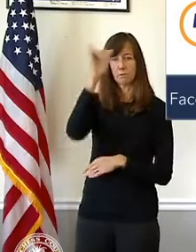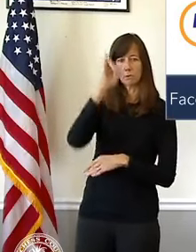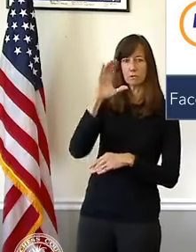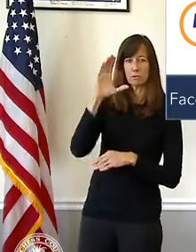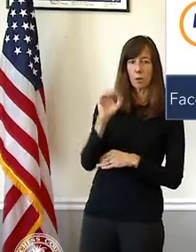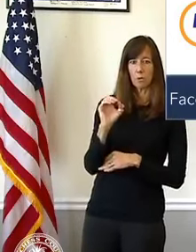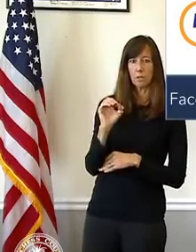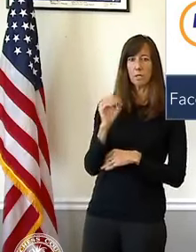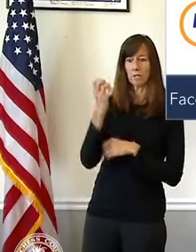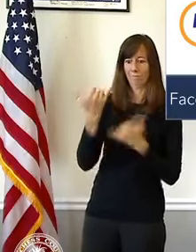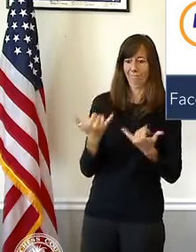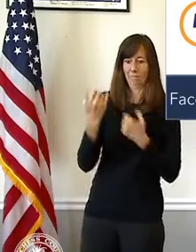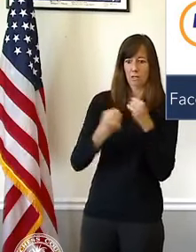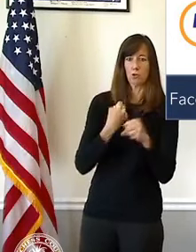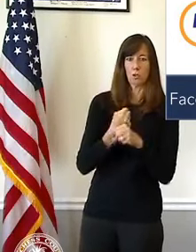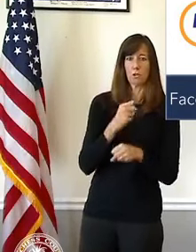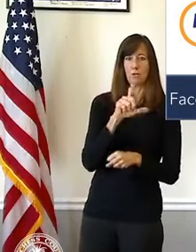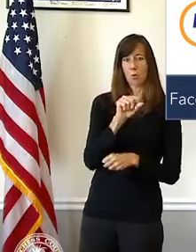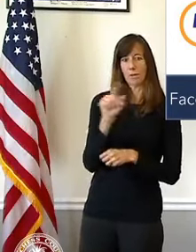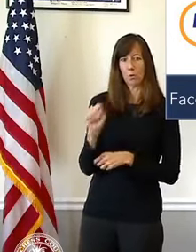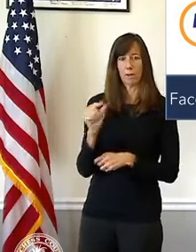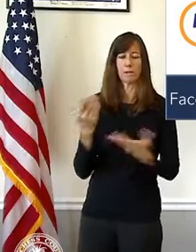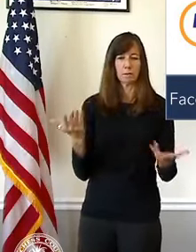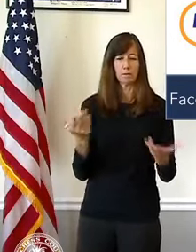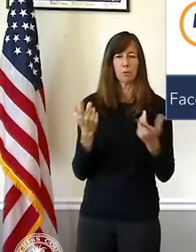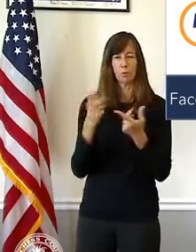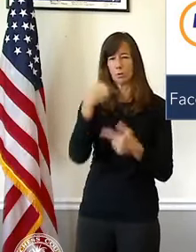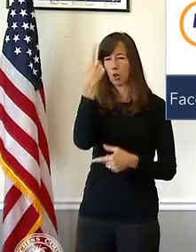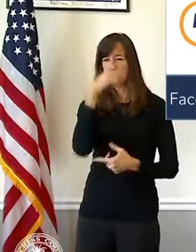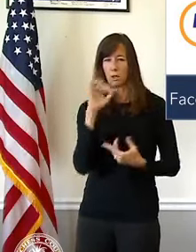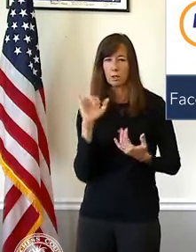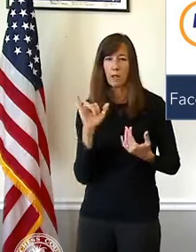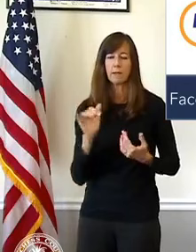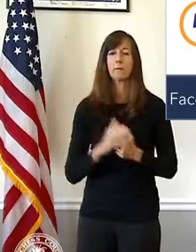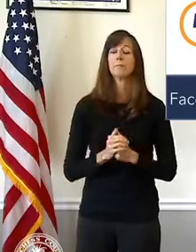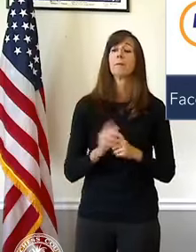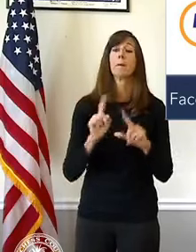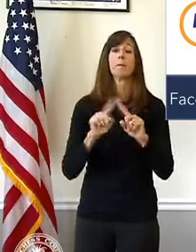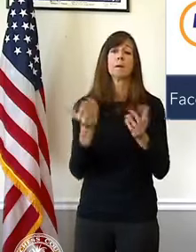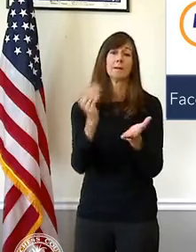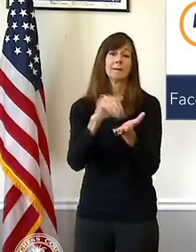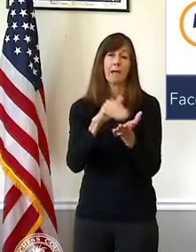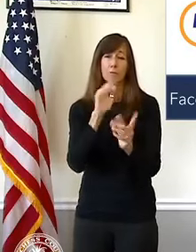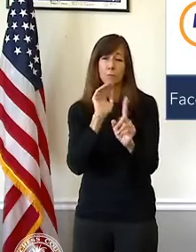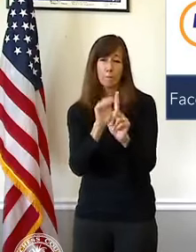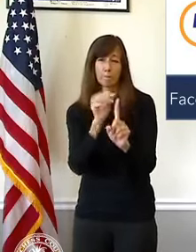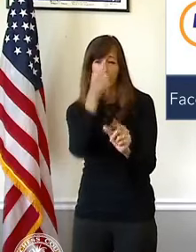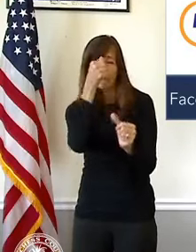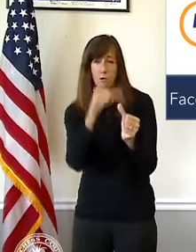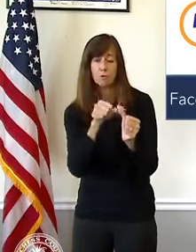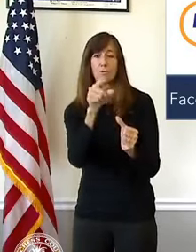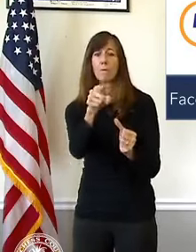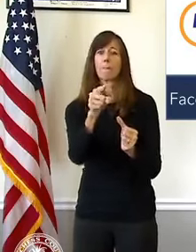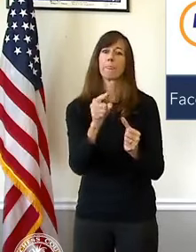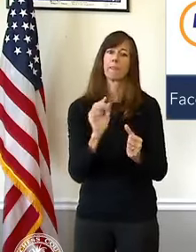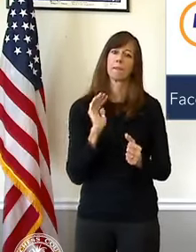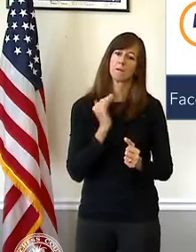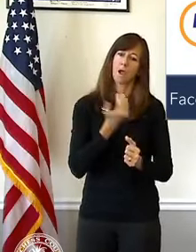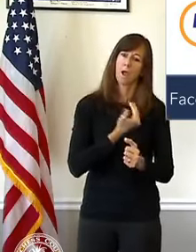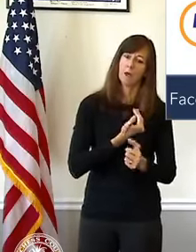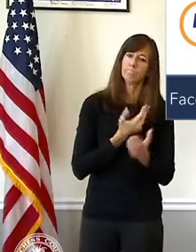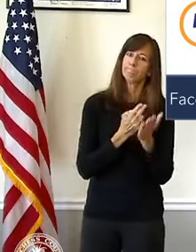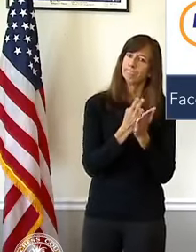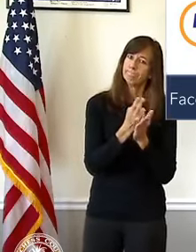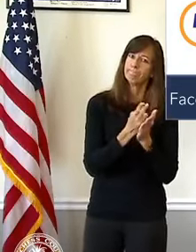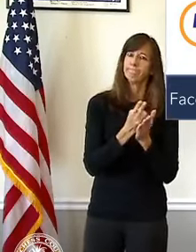I want to assure you again, every step is being taken to protect the integrity of the vote. We are working, our Board of Elections works